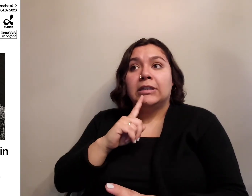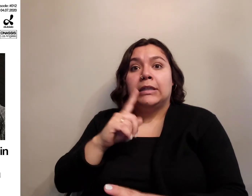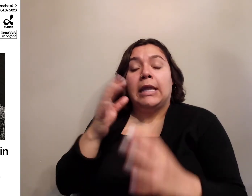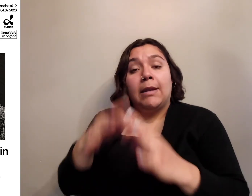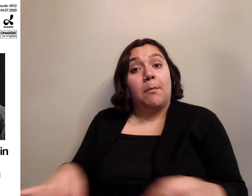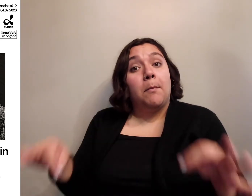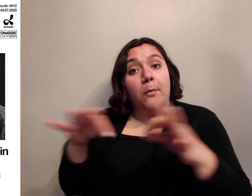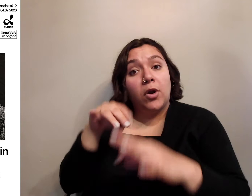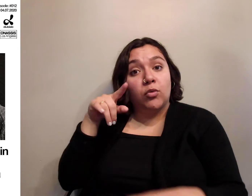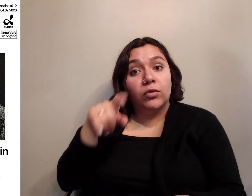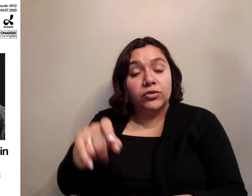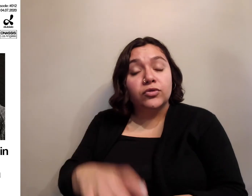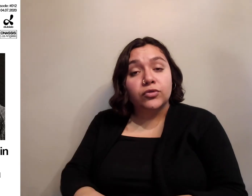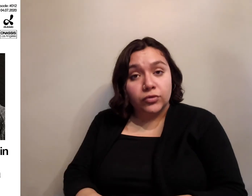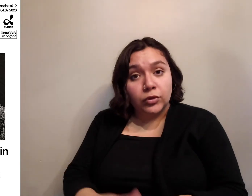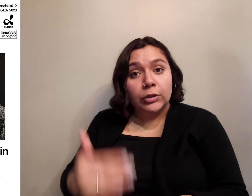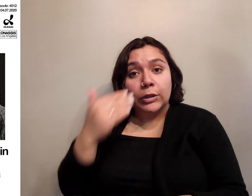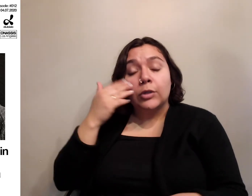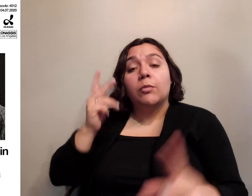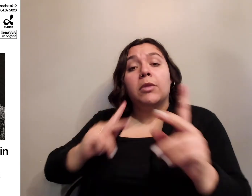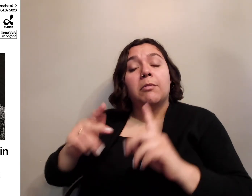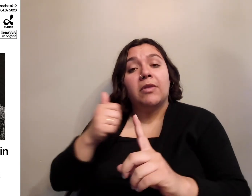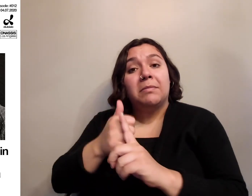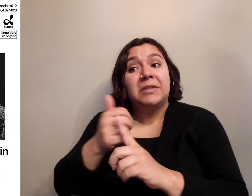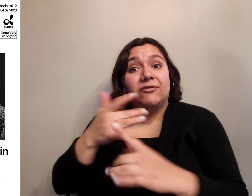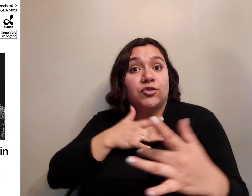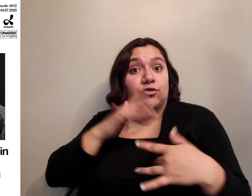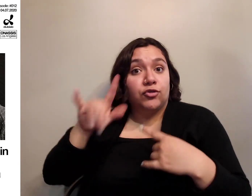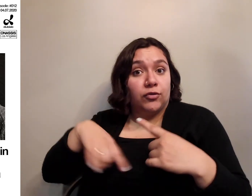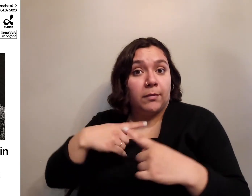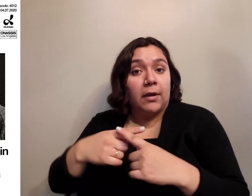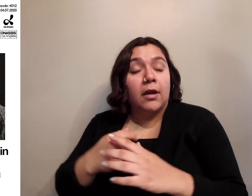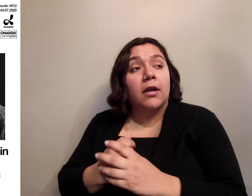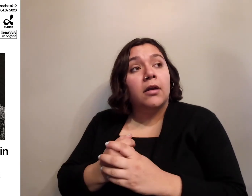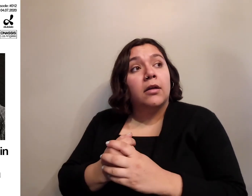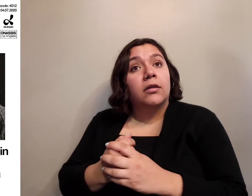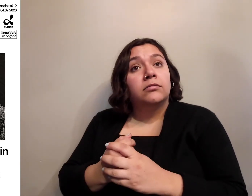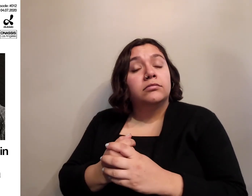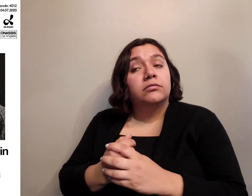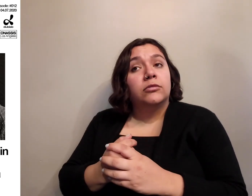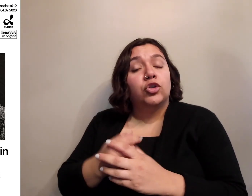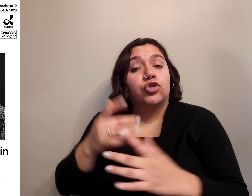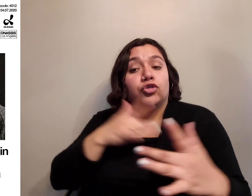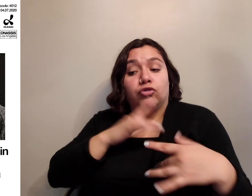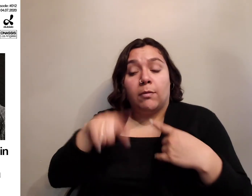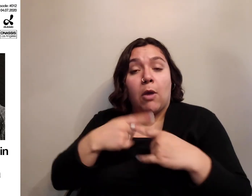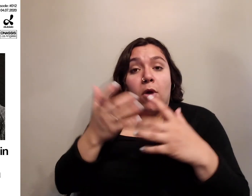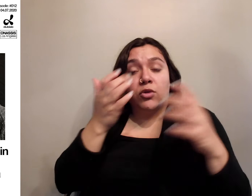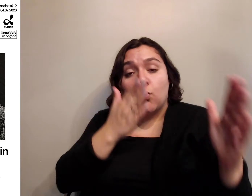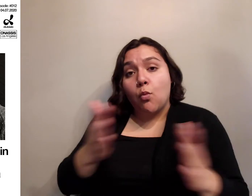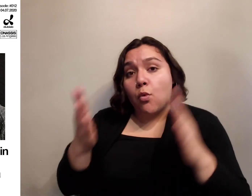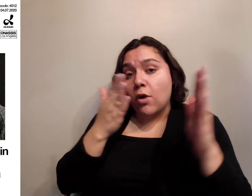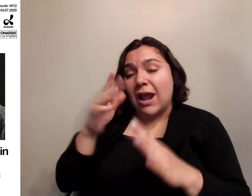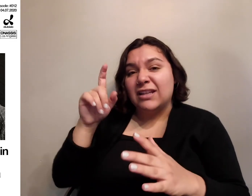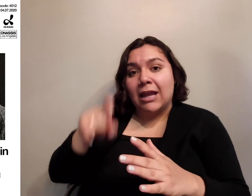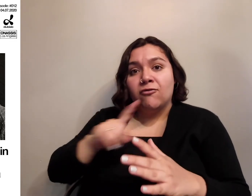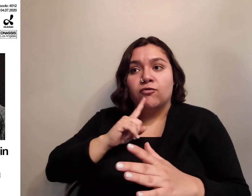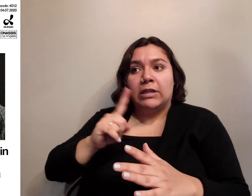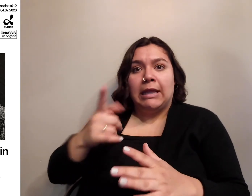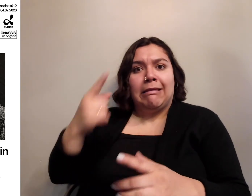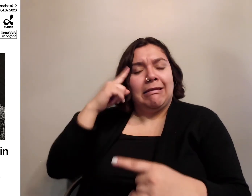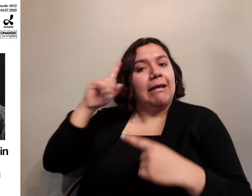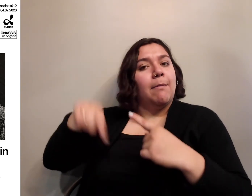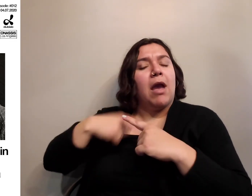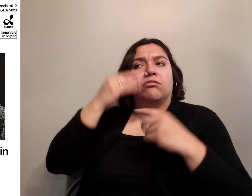that, you know, people who are concerned about organizing have to take up. And I think